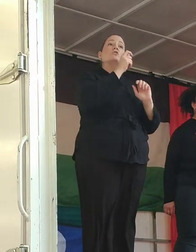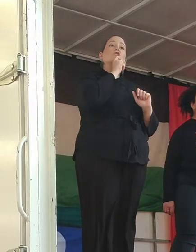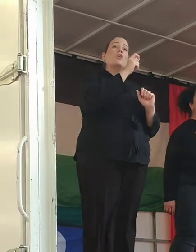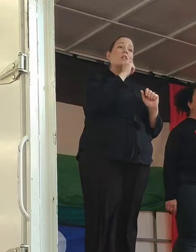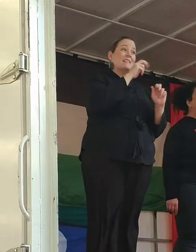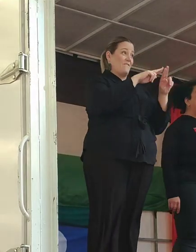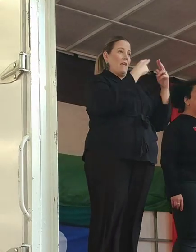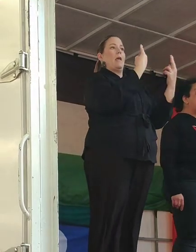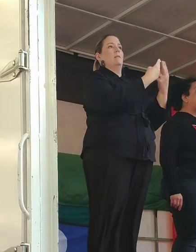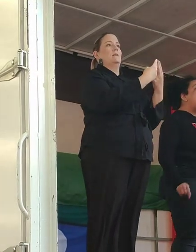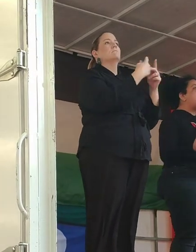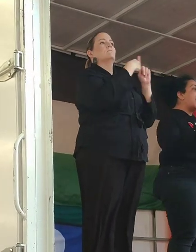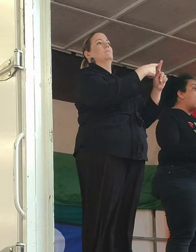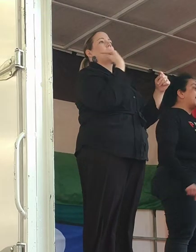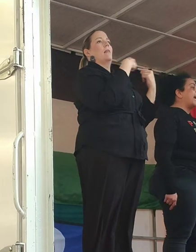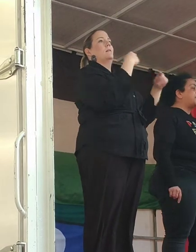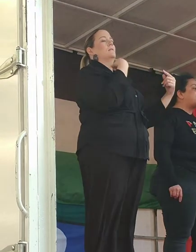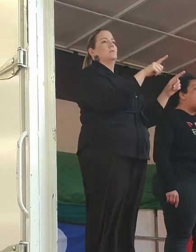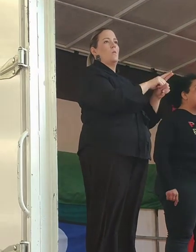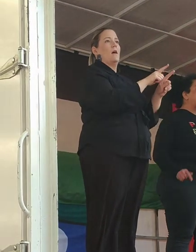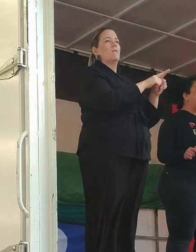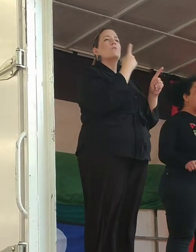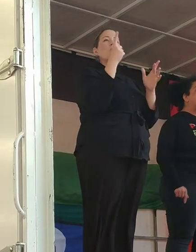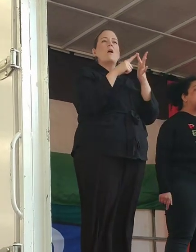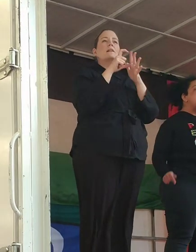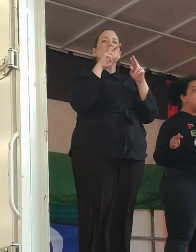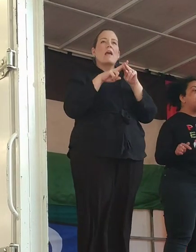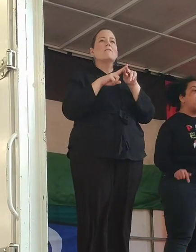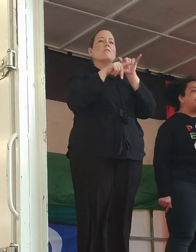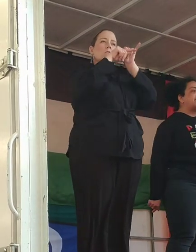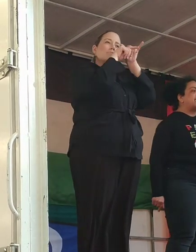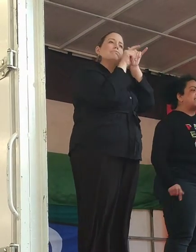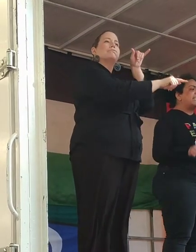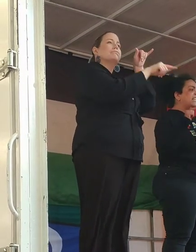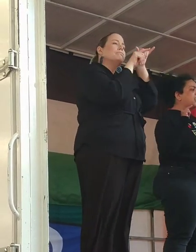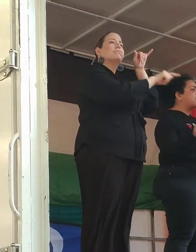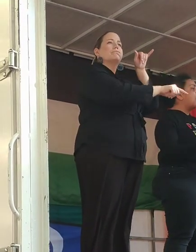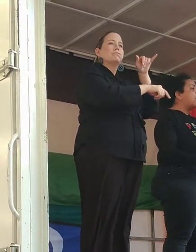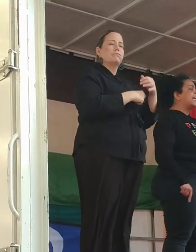journalists' families have been killed by IDF strikes and bombs in